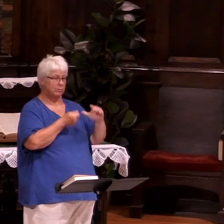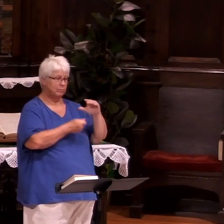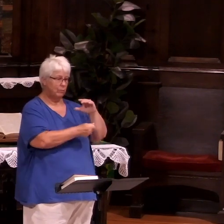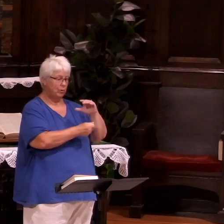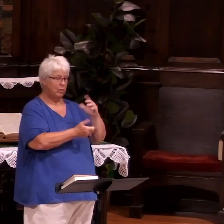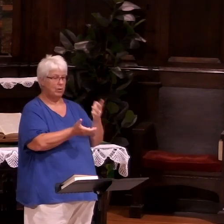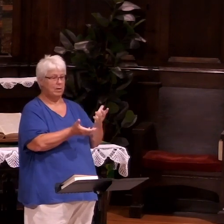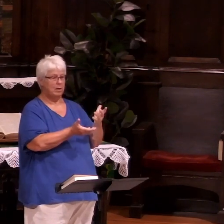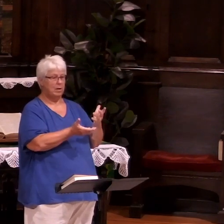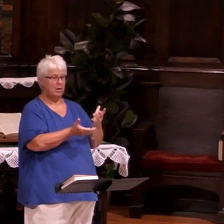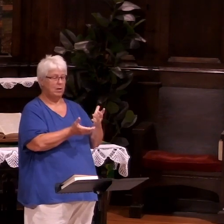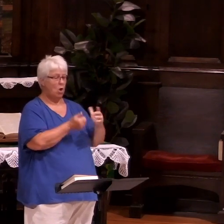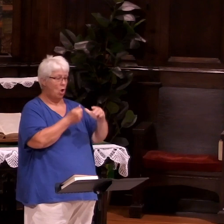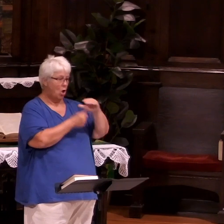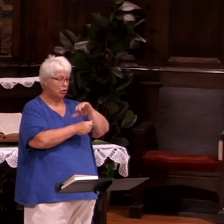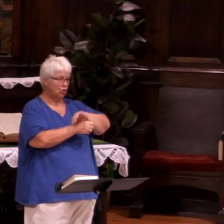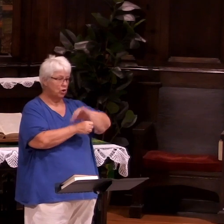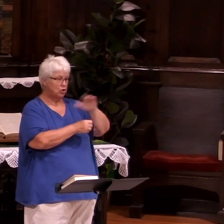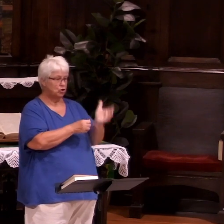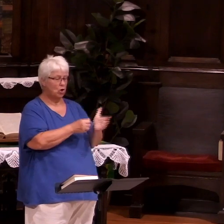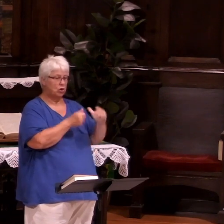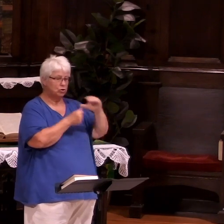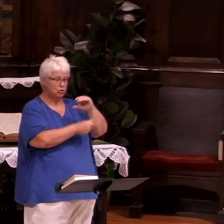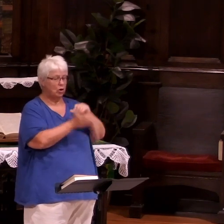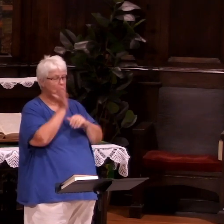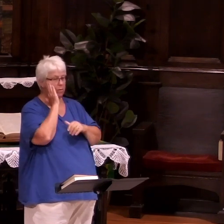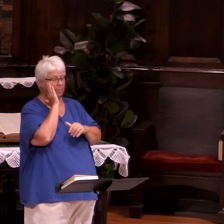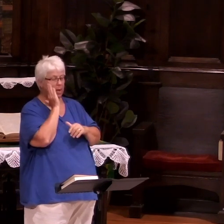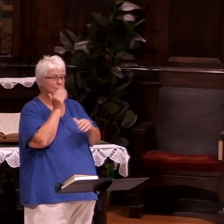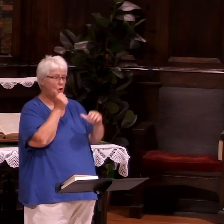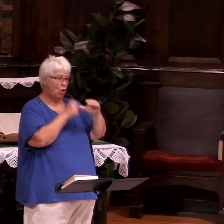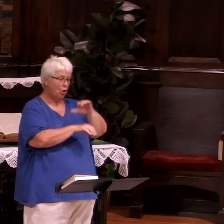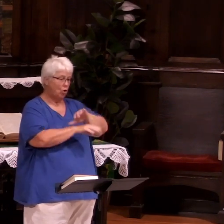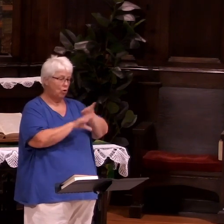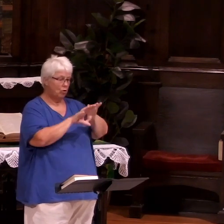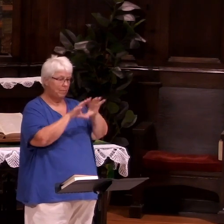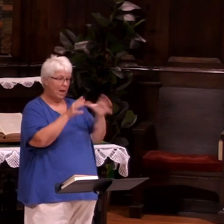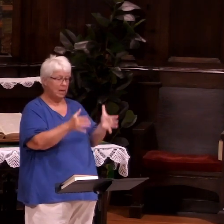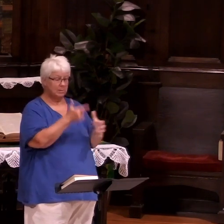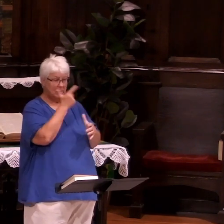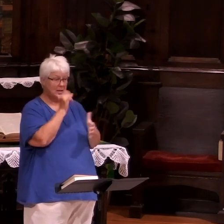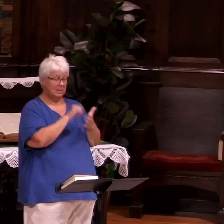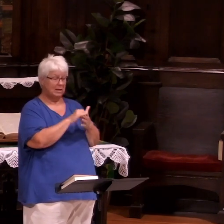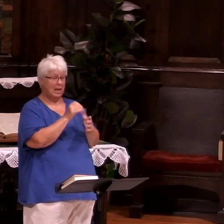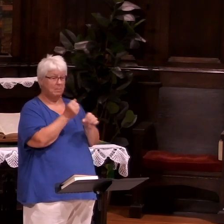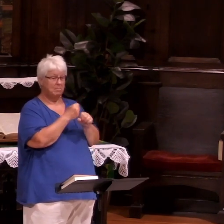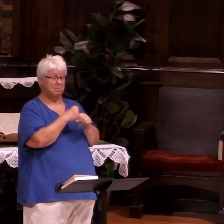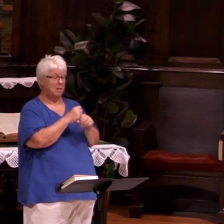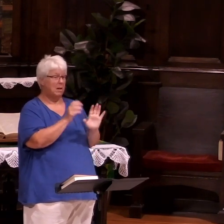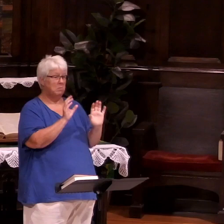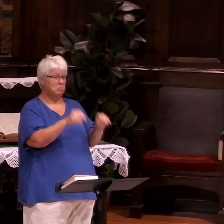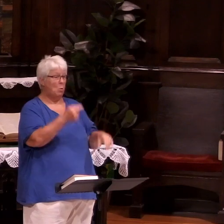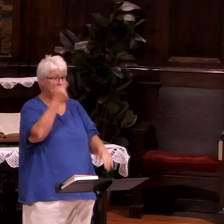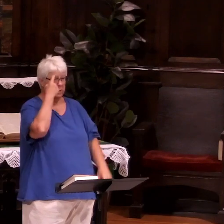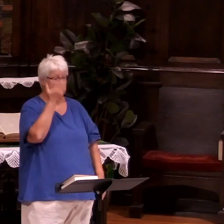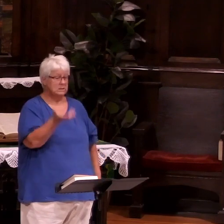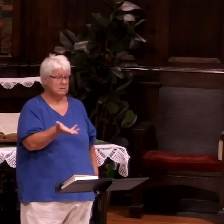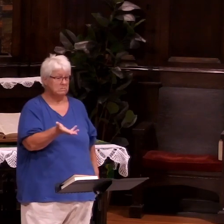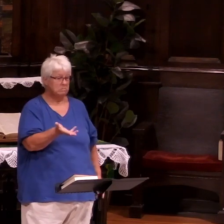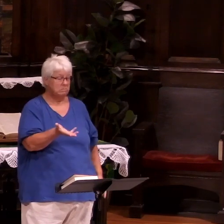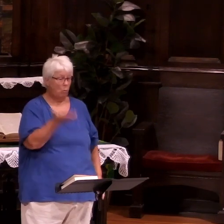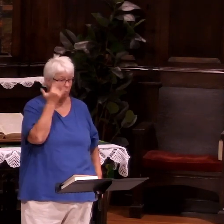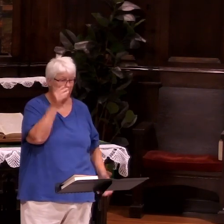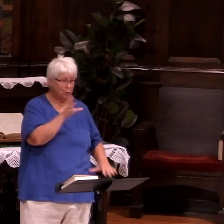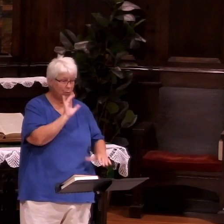under something like a jar or a bed or a basket, because obviously that makes no sense, right?